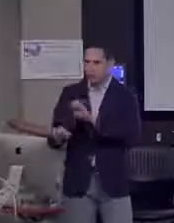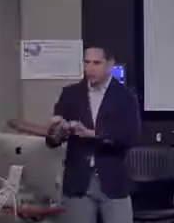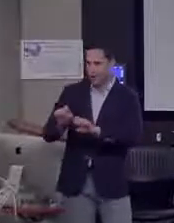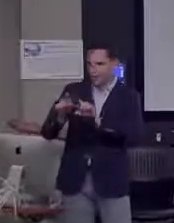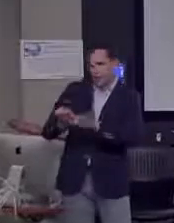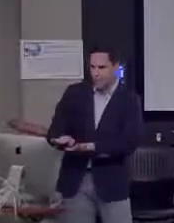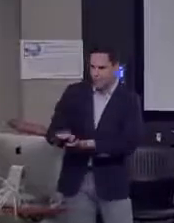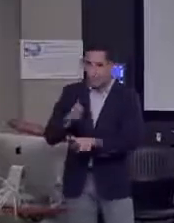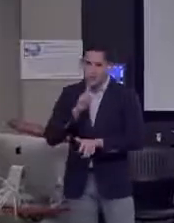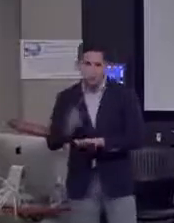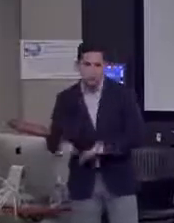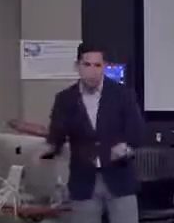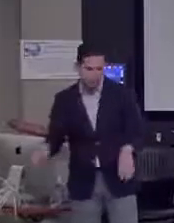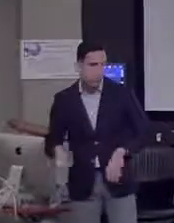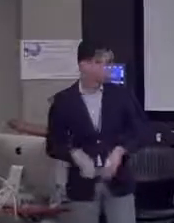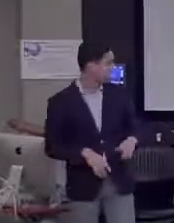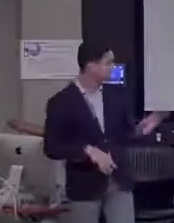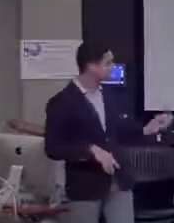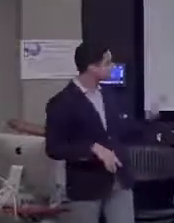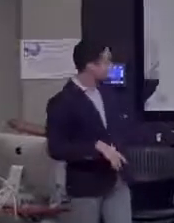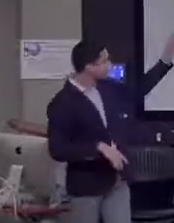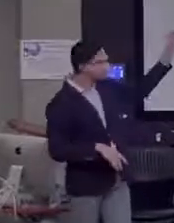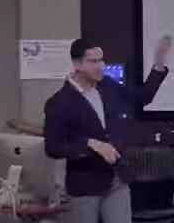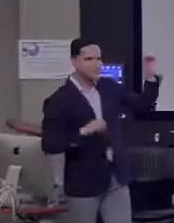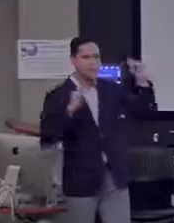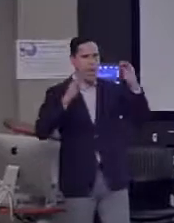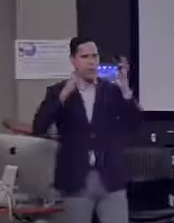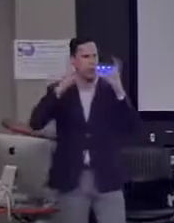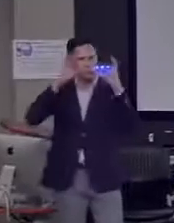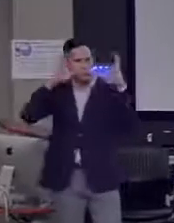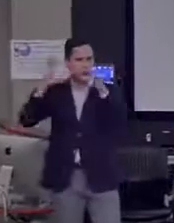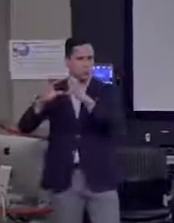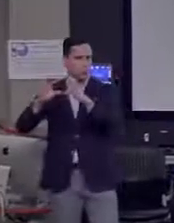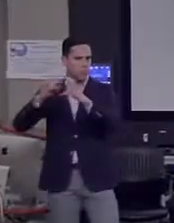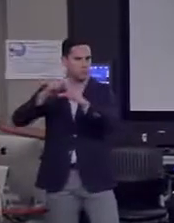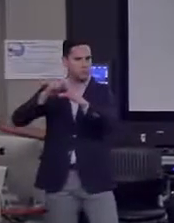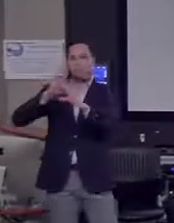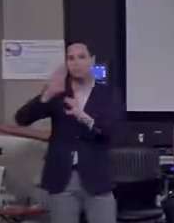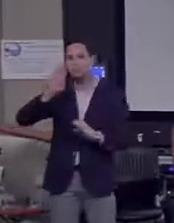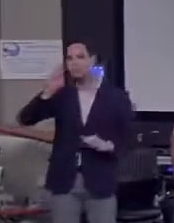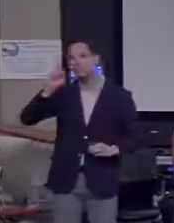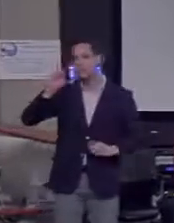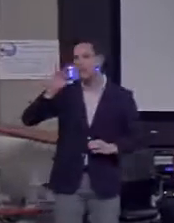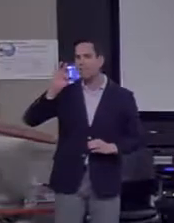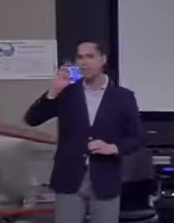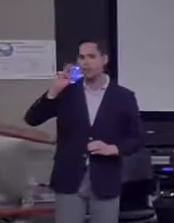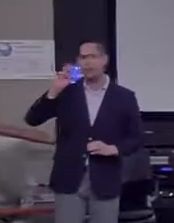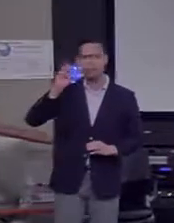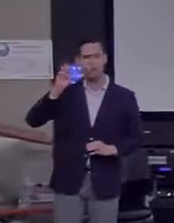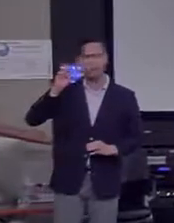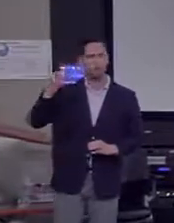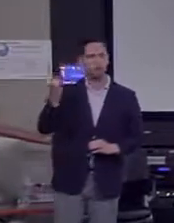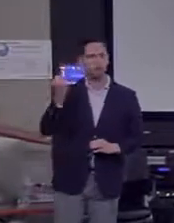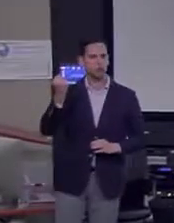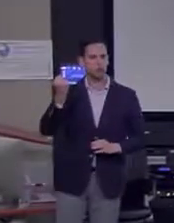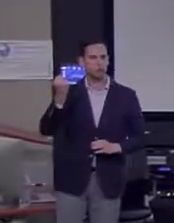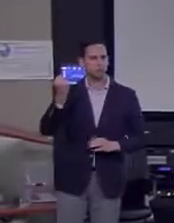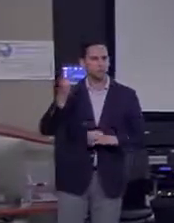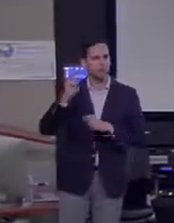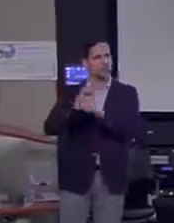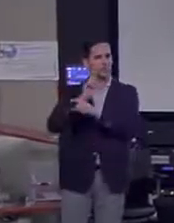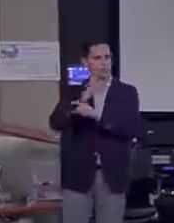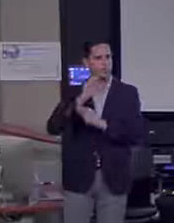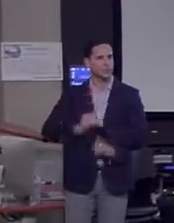now on the use-inspired basic research, which we have labeled Bronfenbrenner's